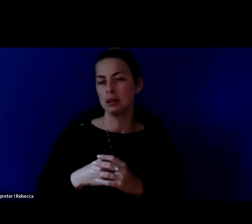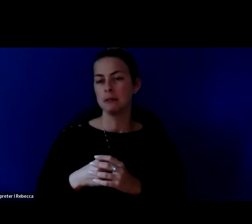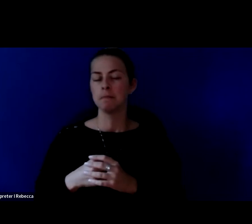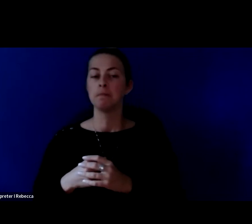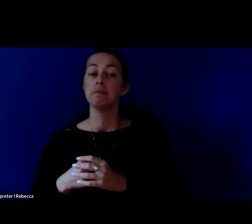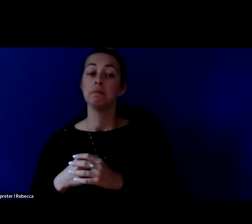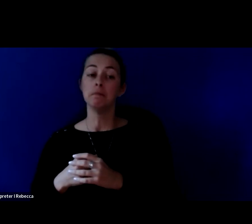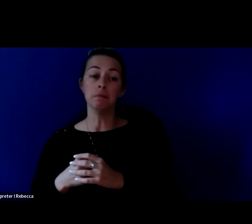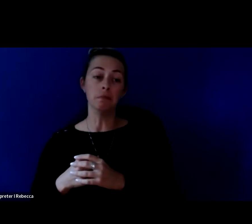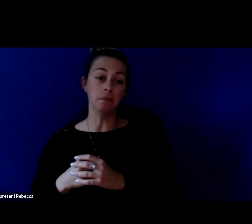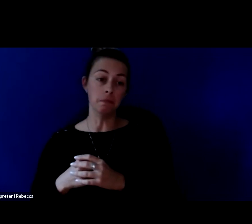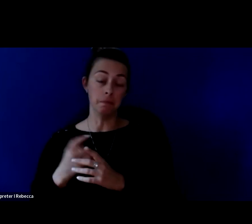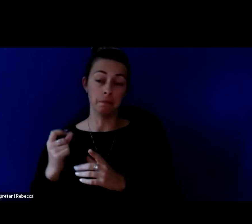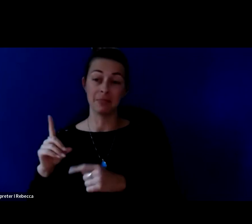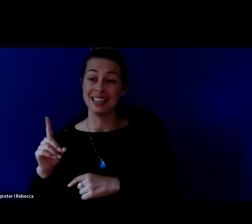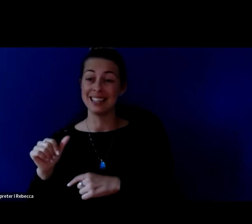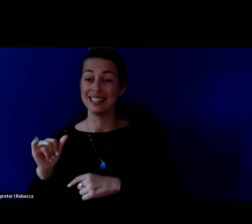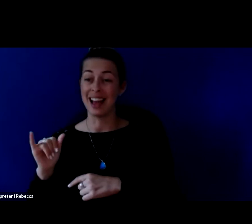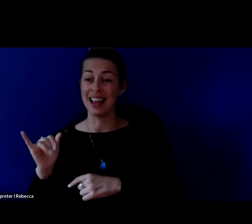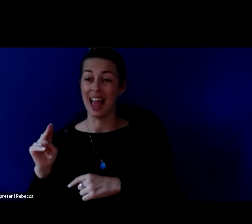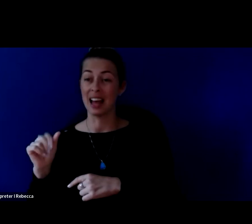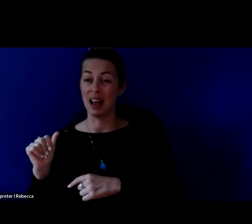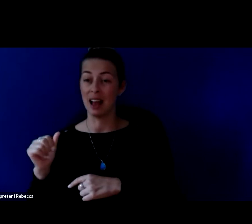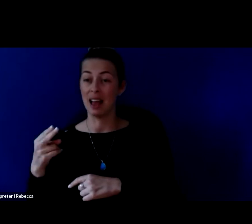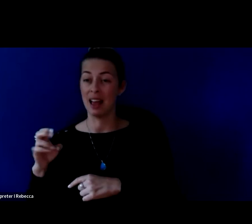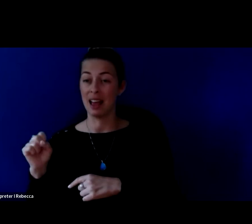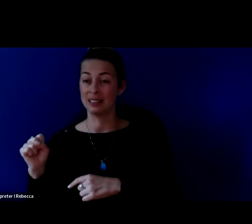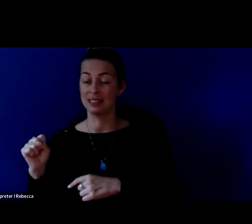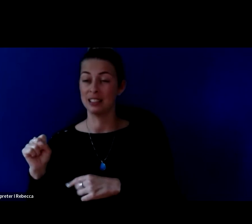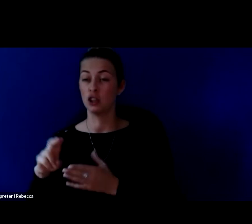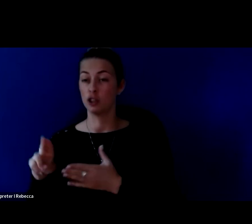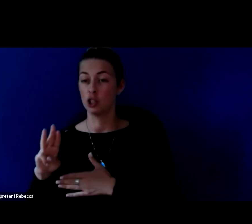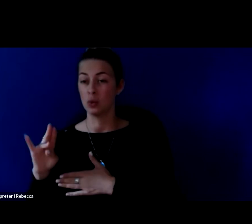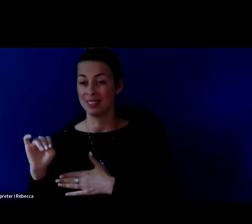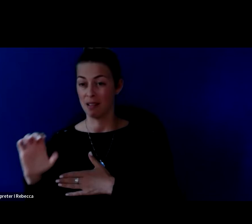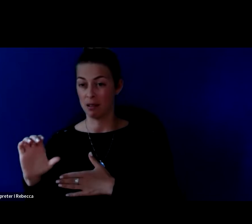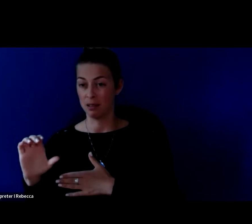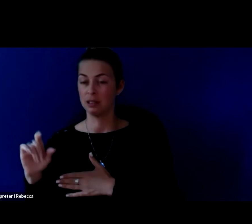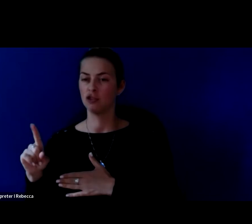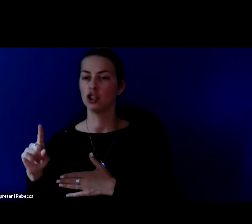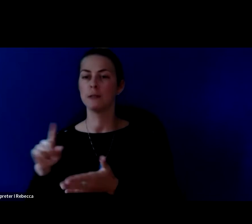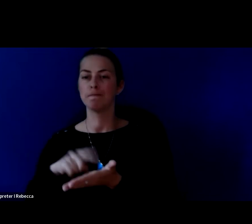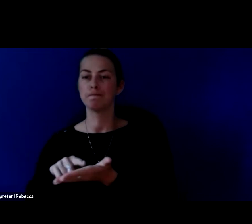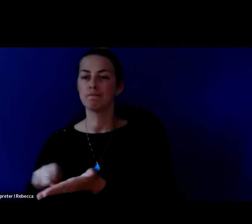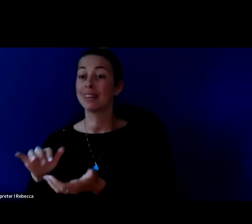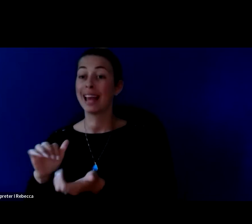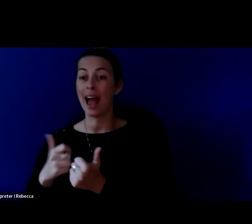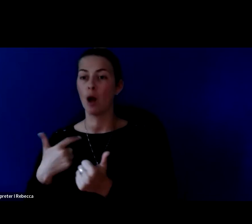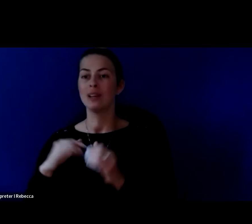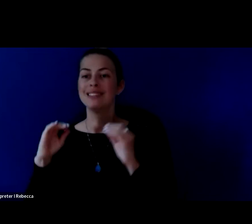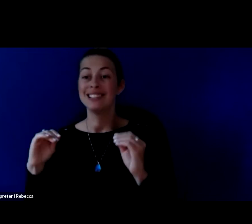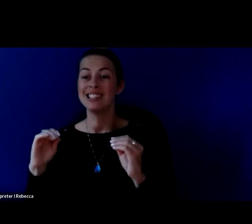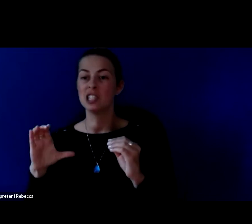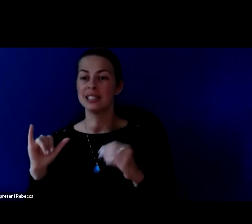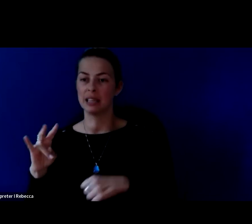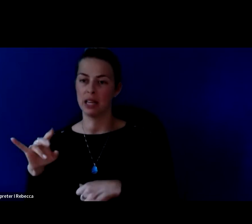a person by the name of Diana Hess, she's at the University of Wisconsin. She's done some work looking at the question of how we teach civics. And among